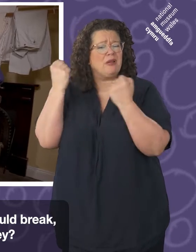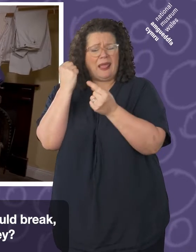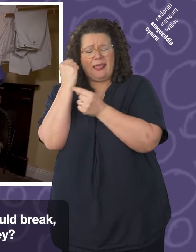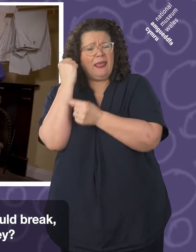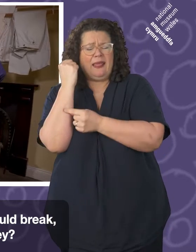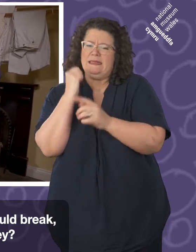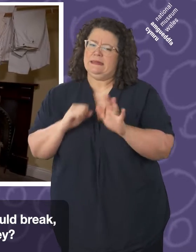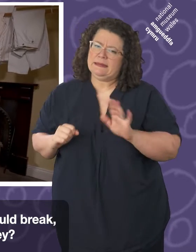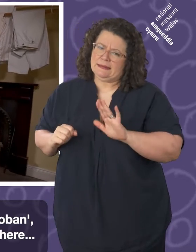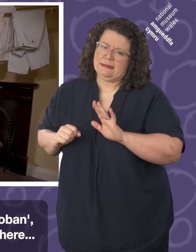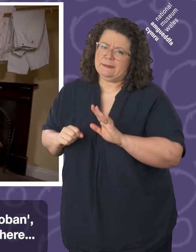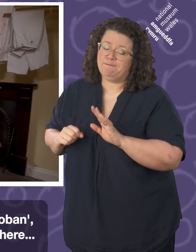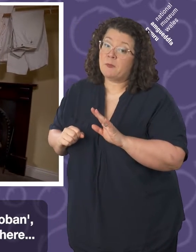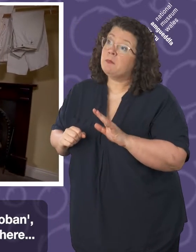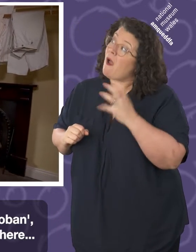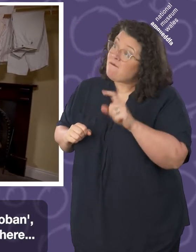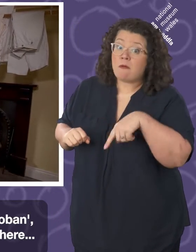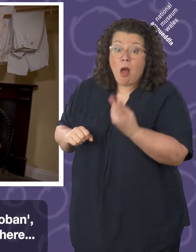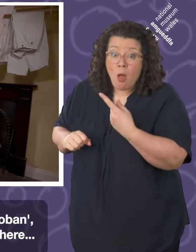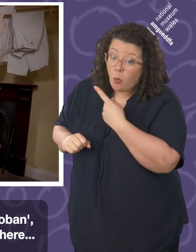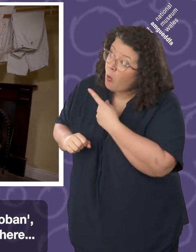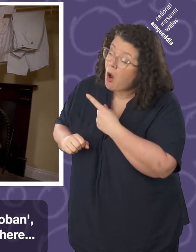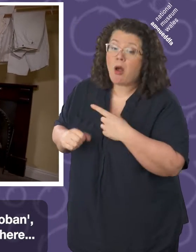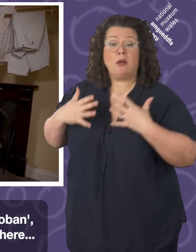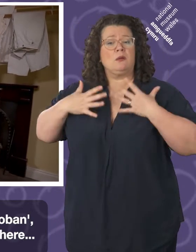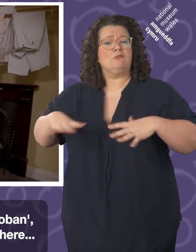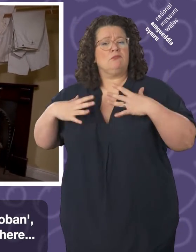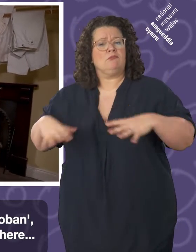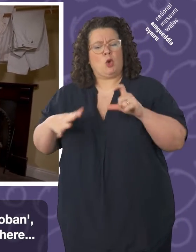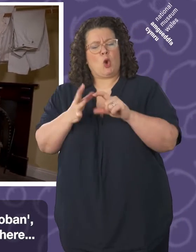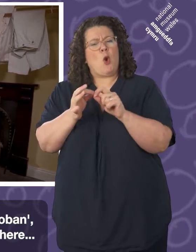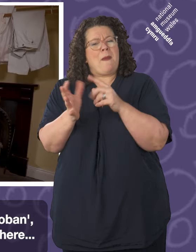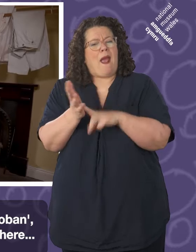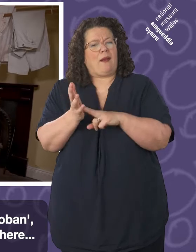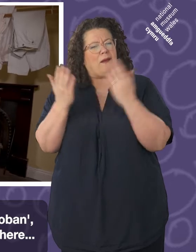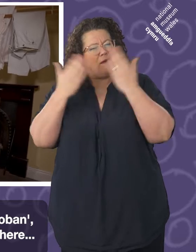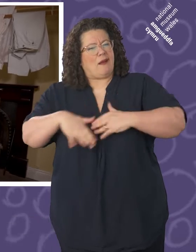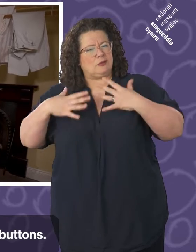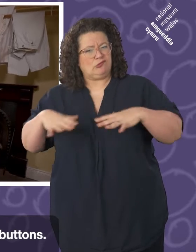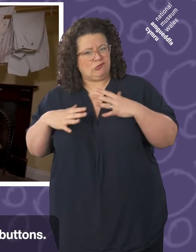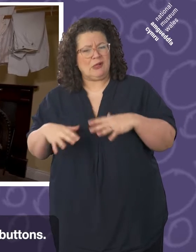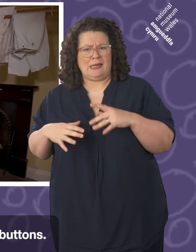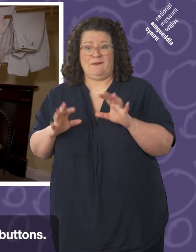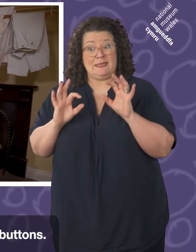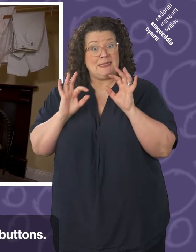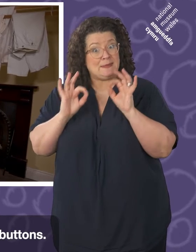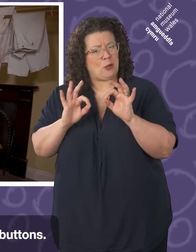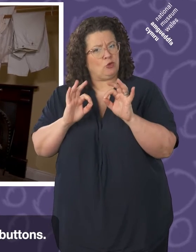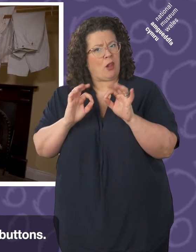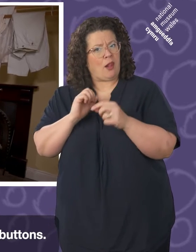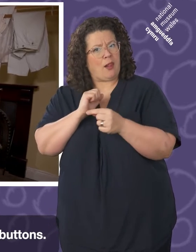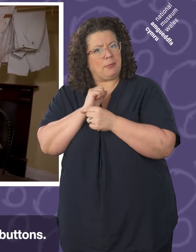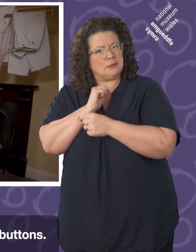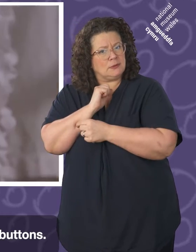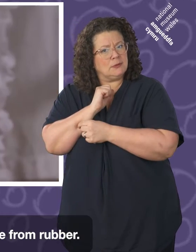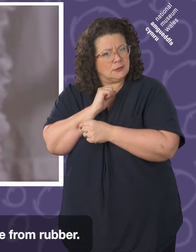they? But this cuppan, this night dress here, this has